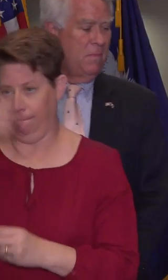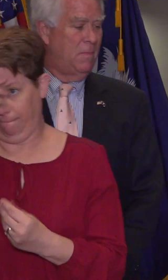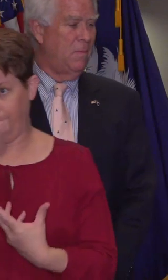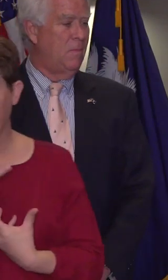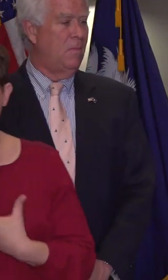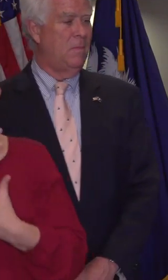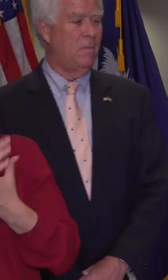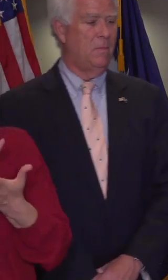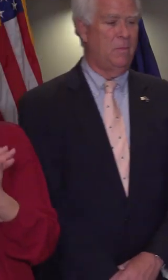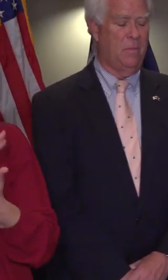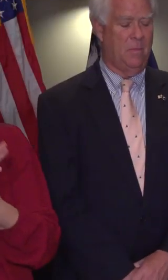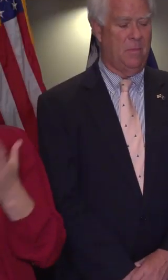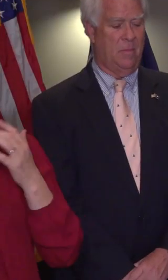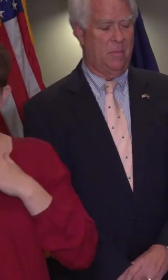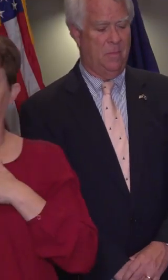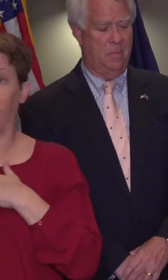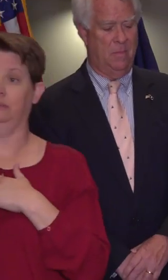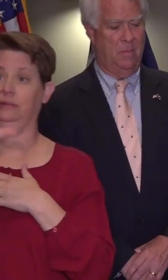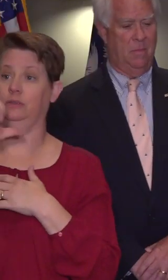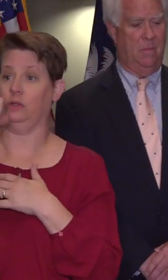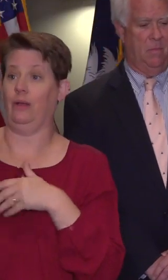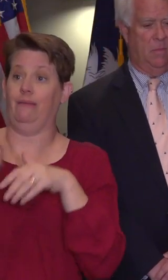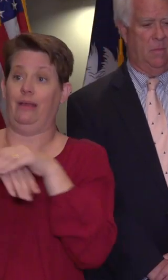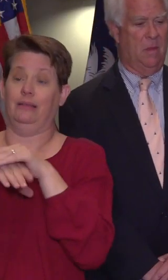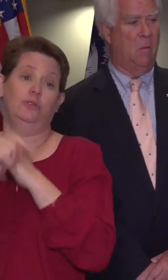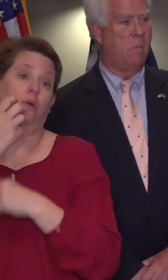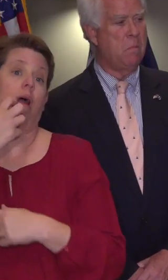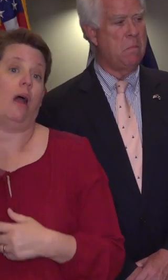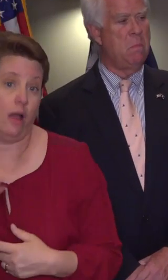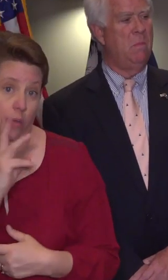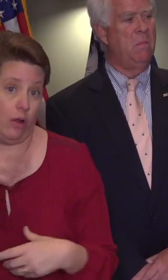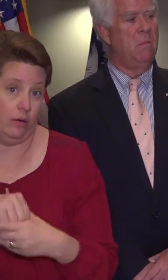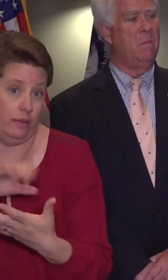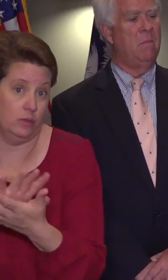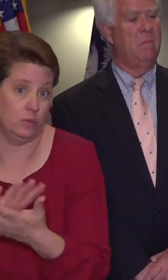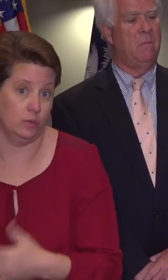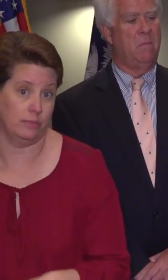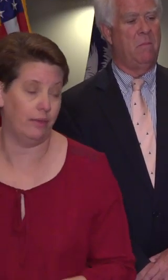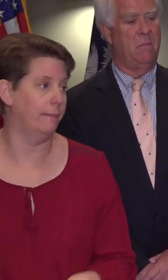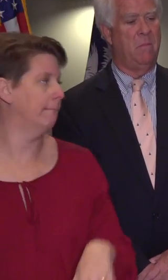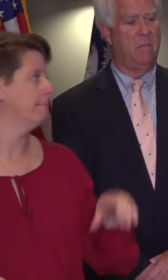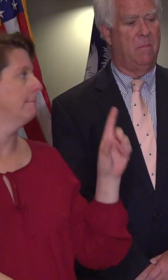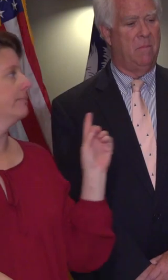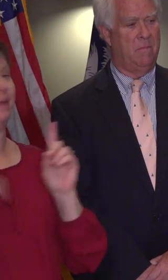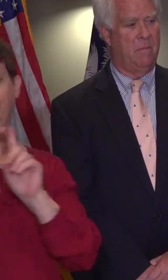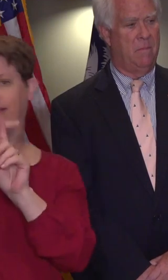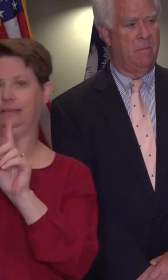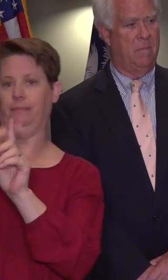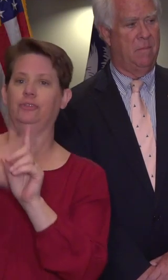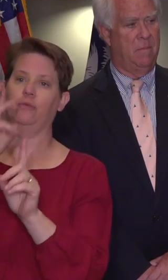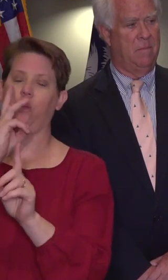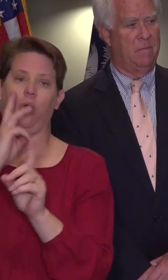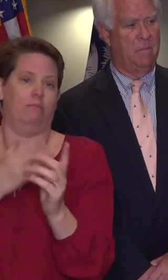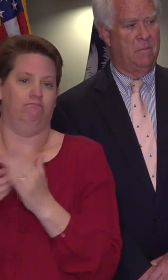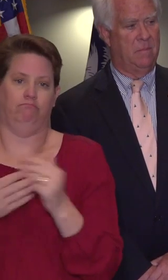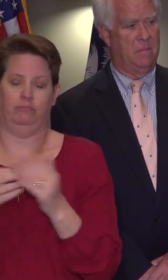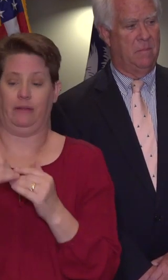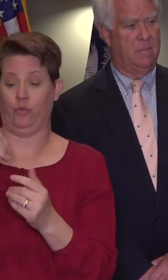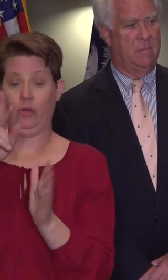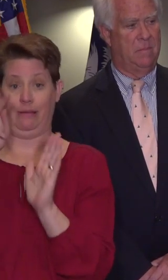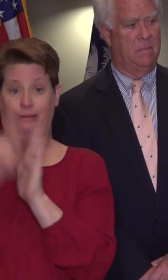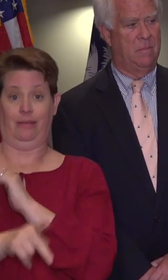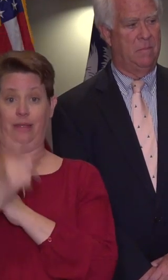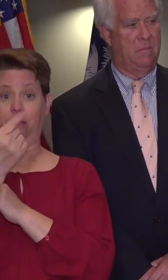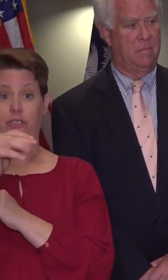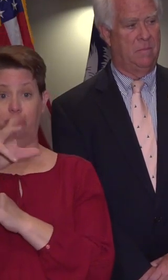that some schools across South Carolina don't have access to hot water in their school bathrooms. No, the temperature of the water doesn't matter in terms of germ killing.